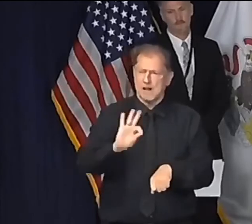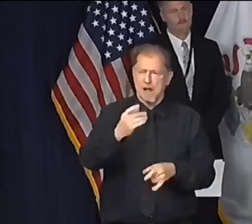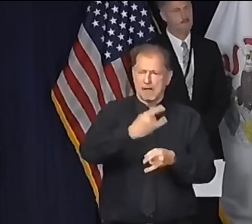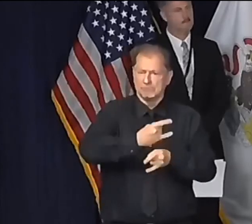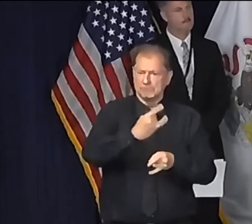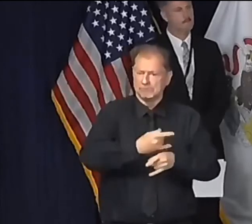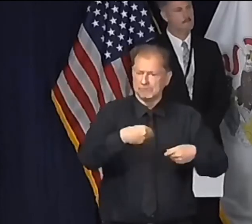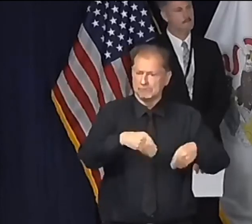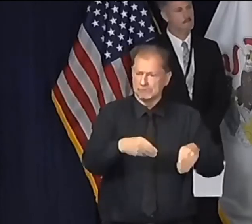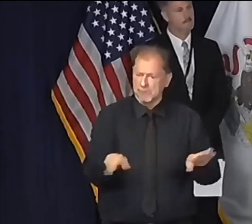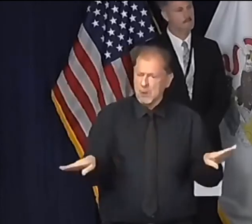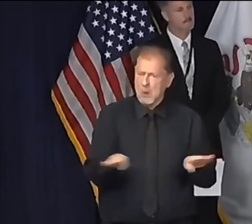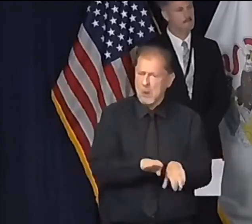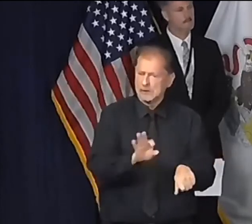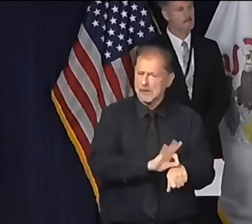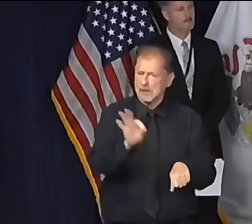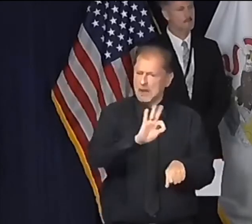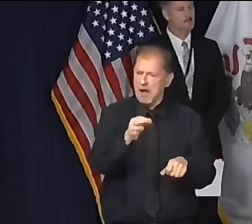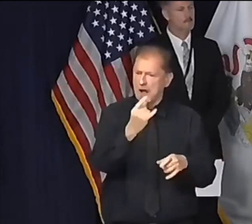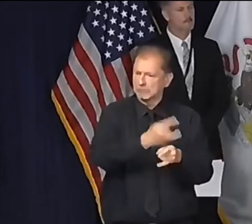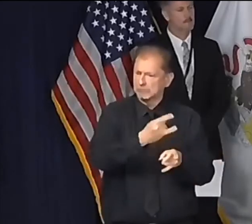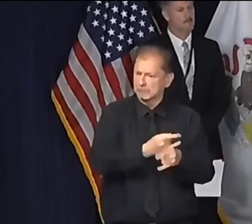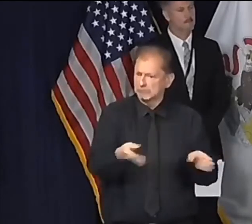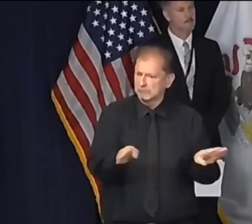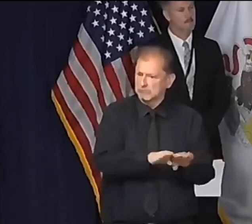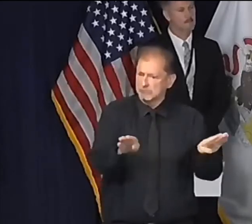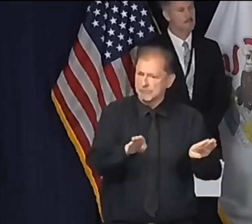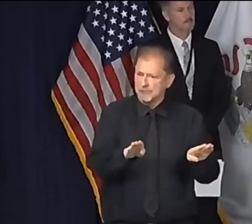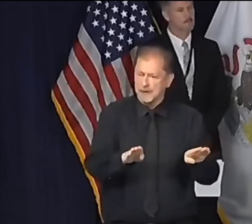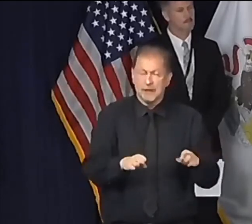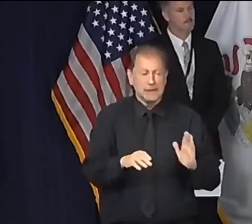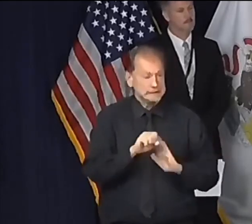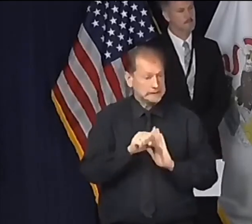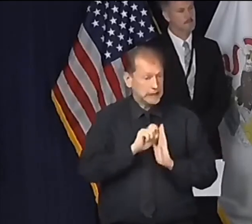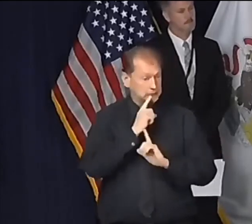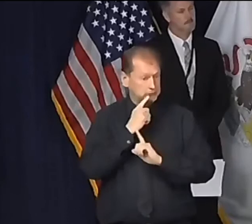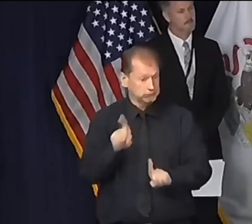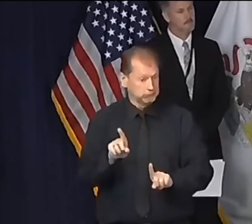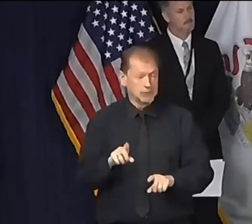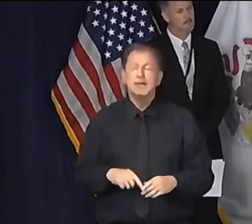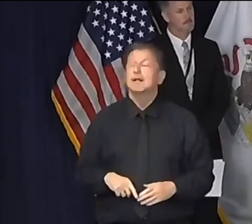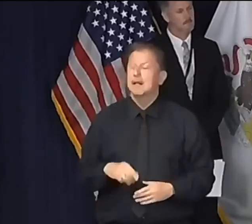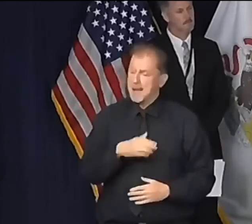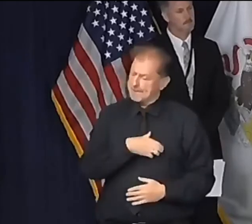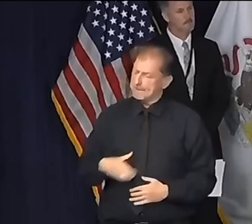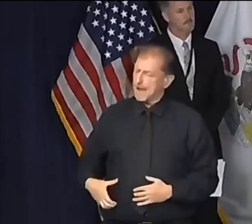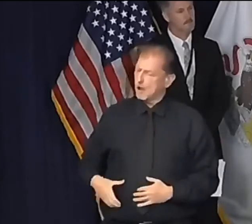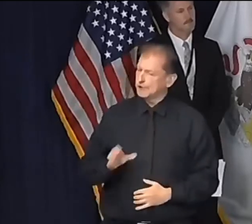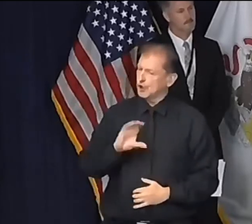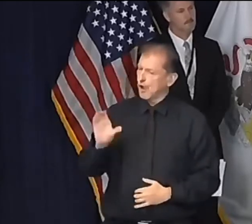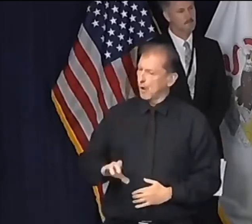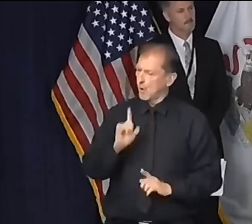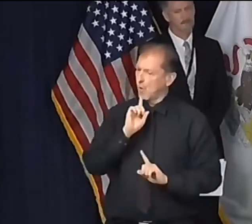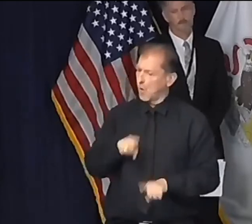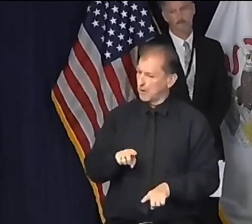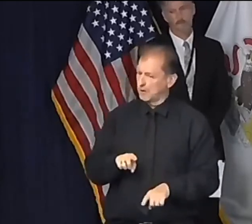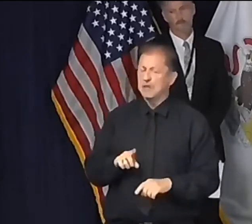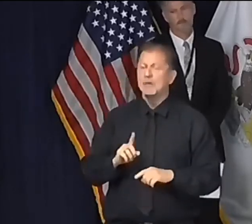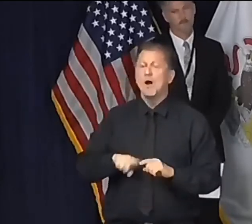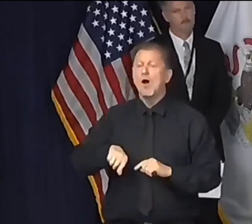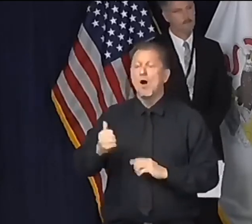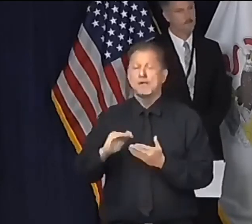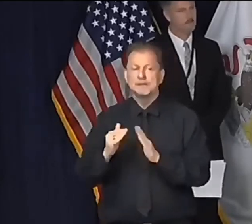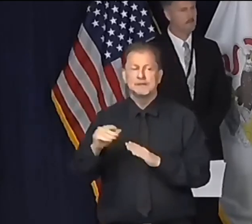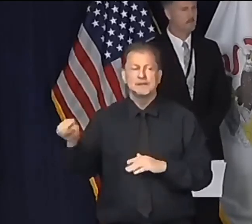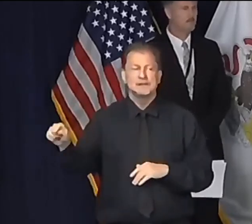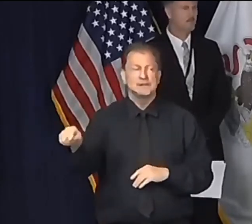well? I think that's up to local mayors and local city governments and county governments to make the decision about. Governor, there are a lot